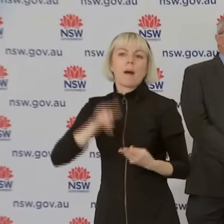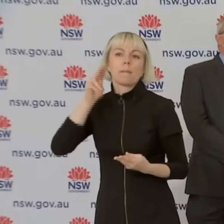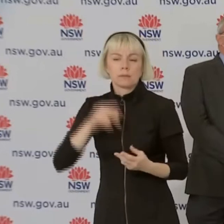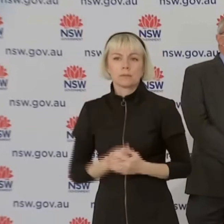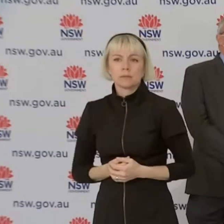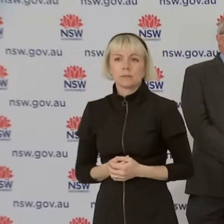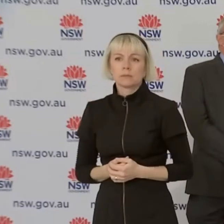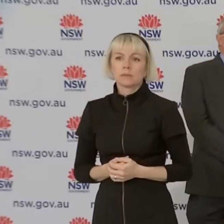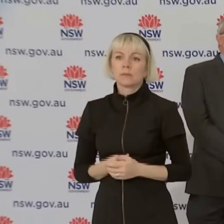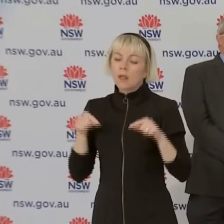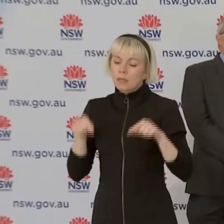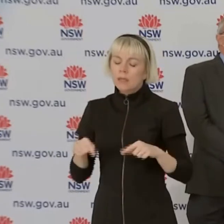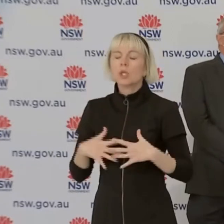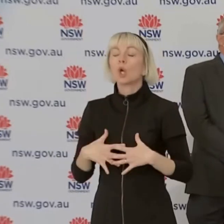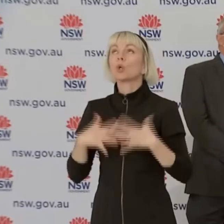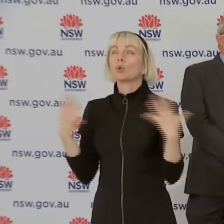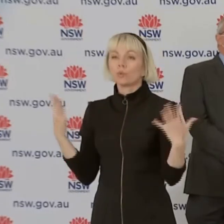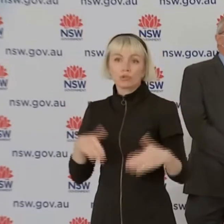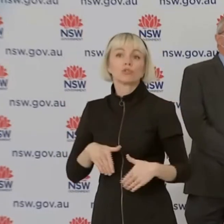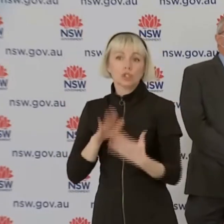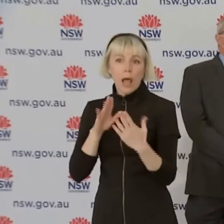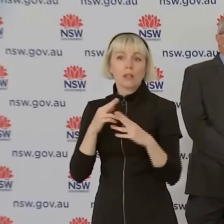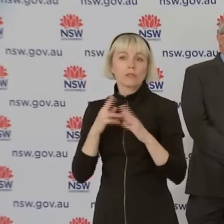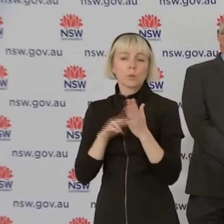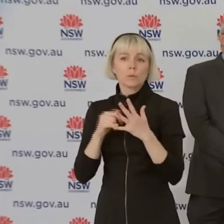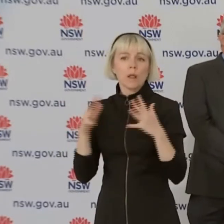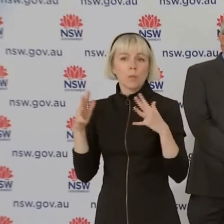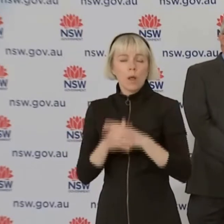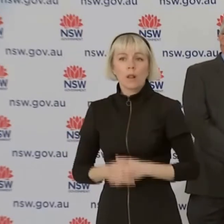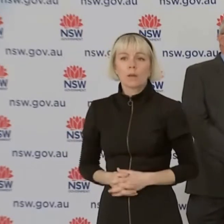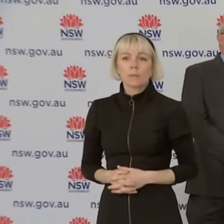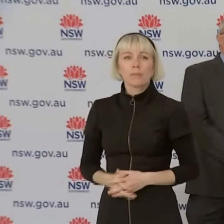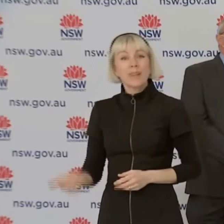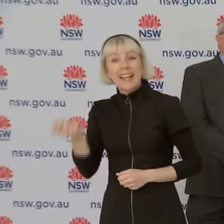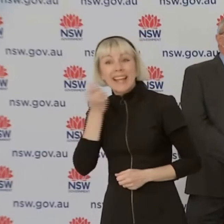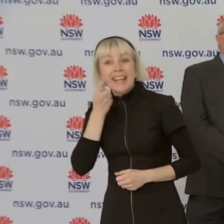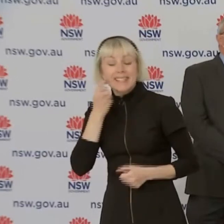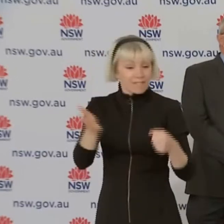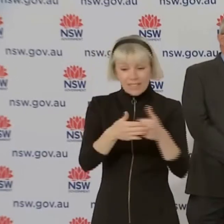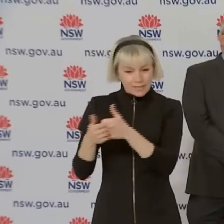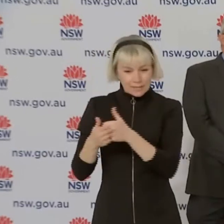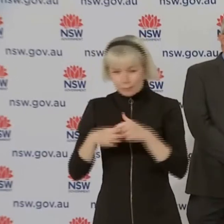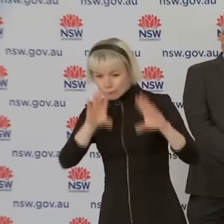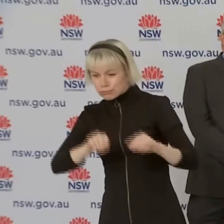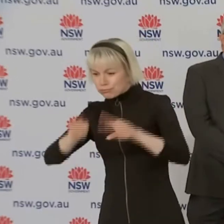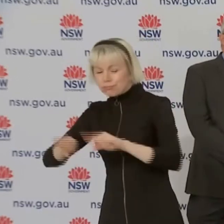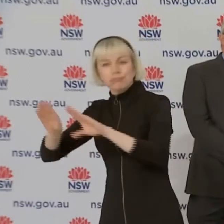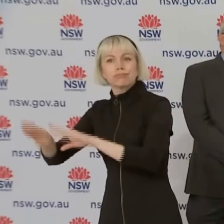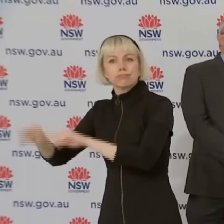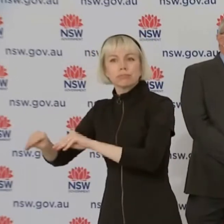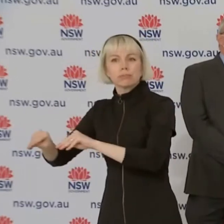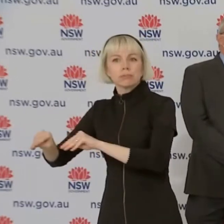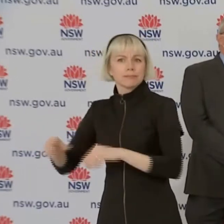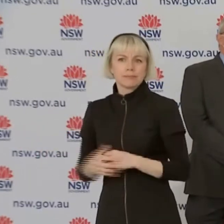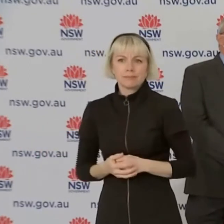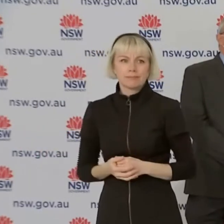great challenges we've got. We've got to work on multiple fronts. If there was a silver bullet for this, it wouldn't be so hard. So basically we need